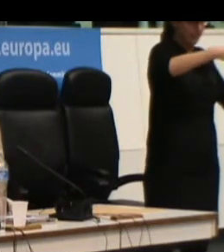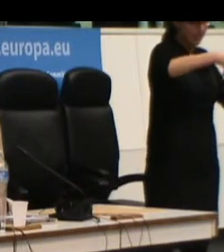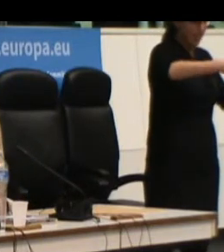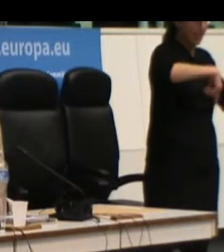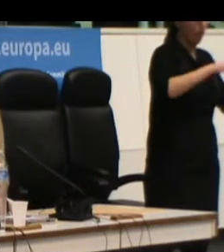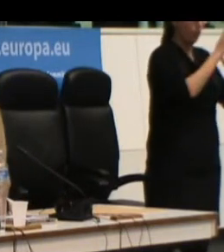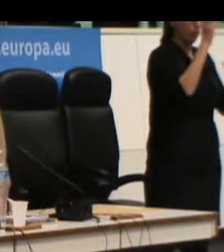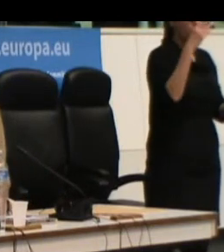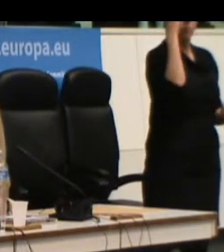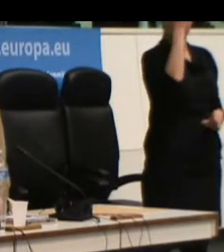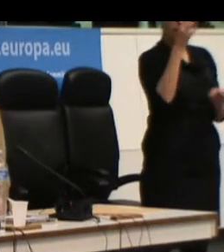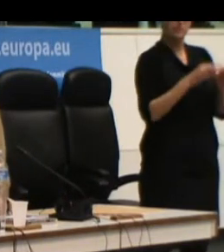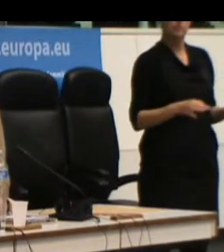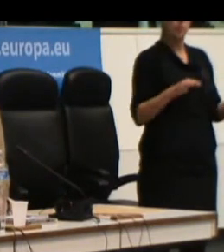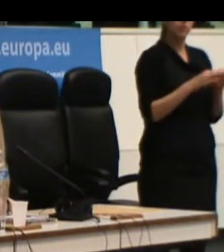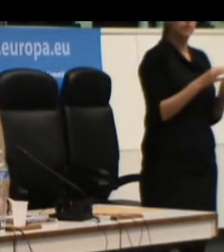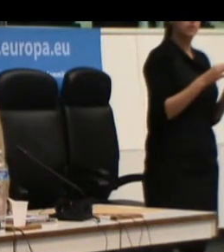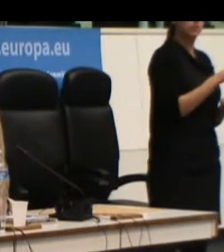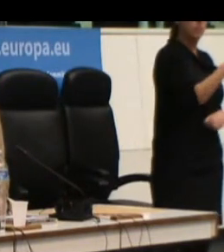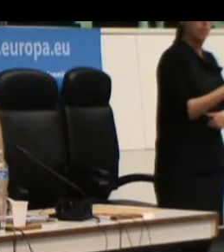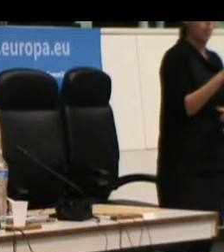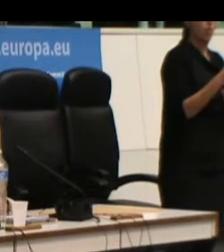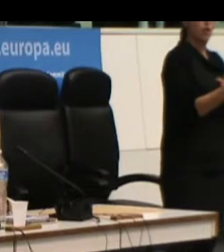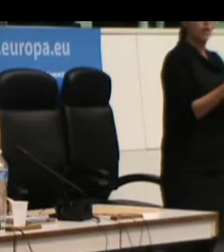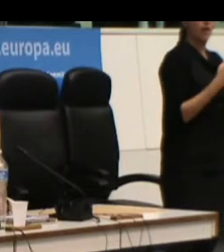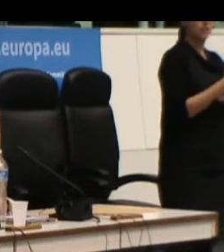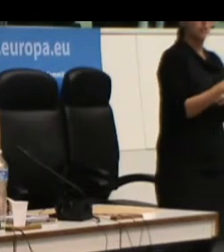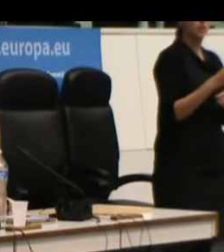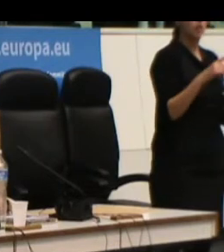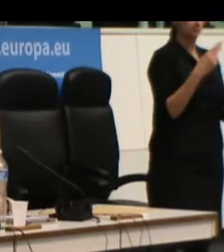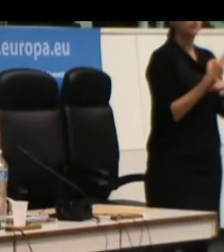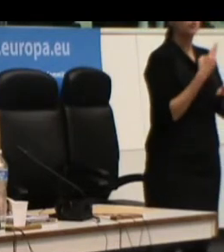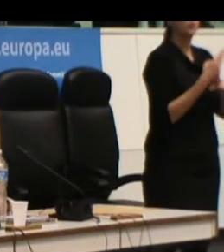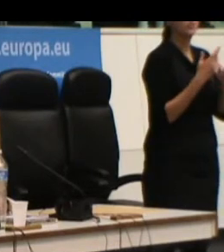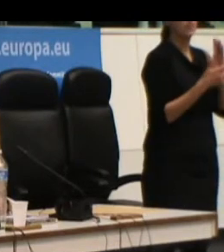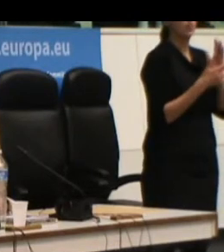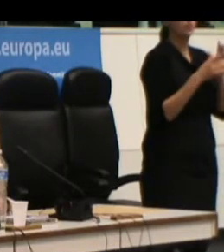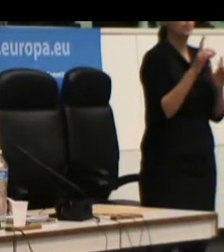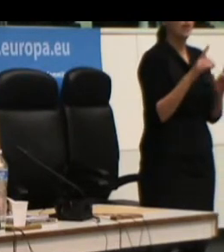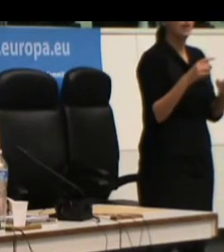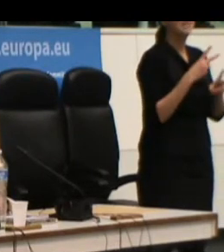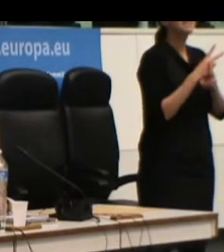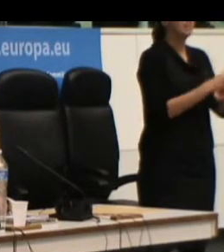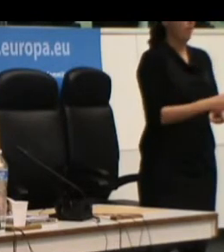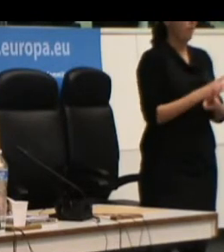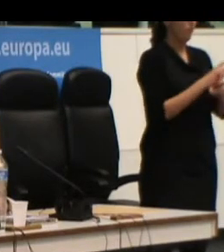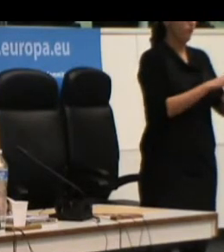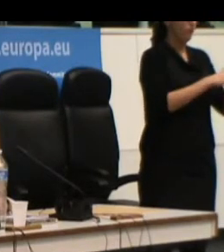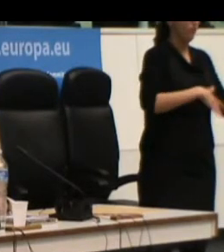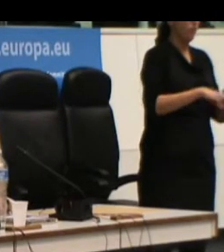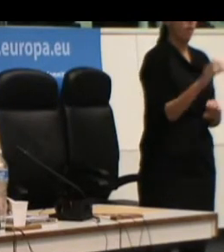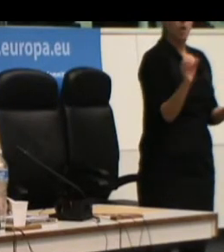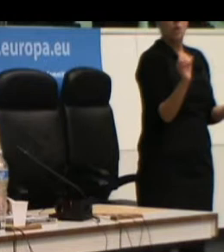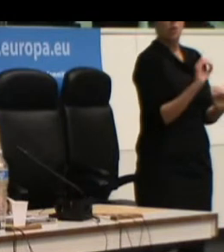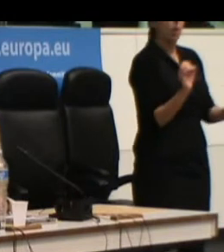that customers can use technology in a safe environment where there's lots of support, nobody's going to laugh